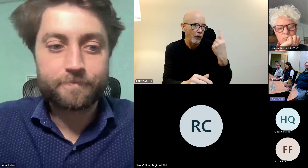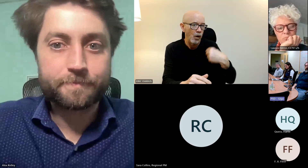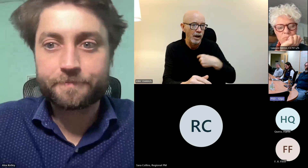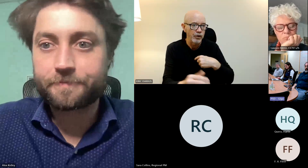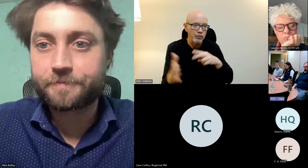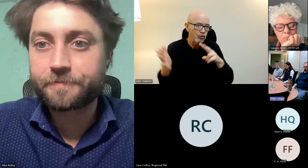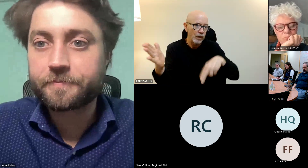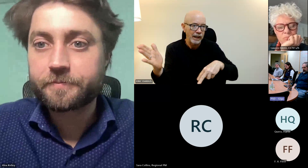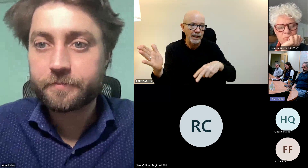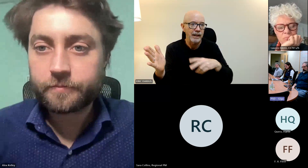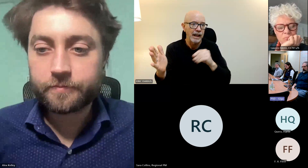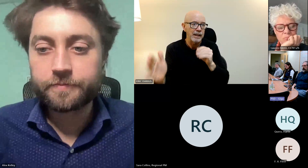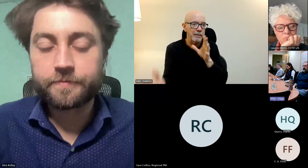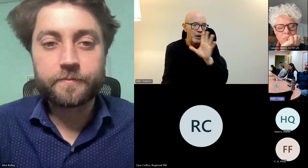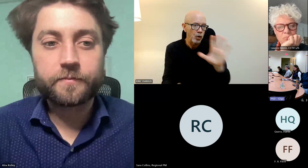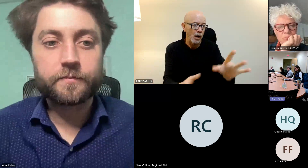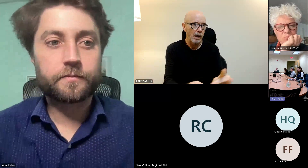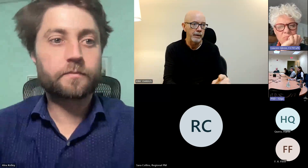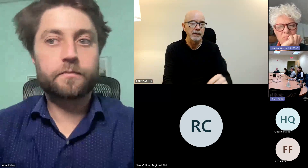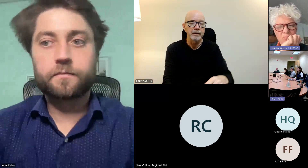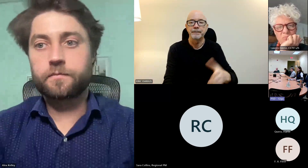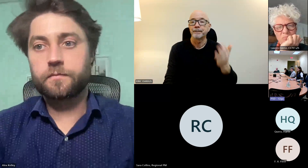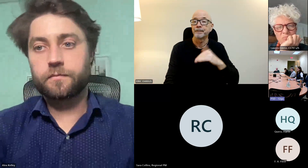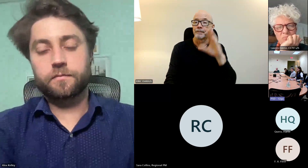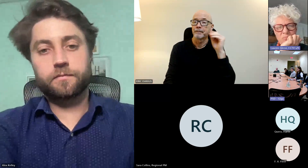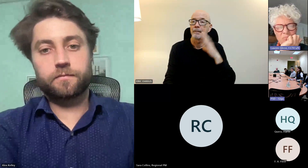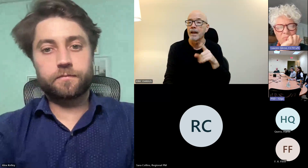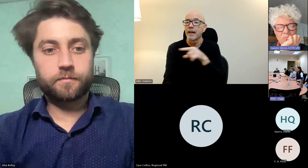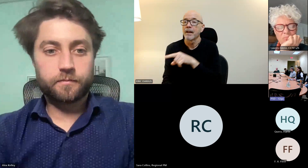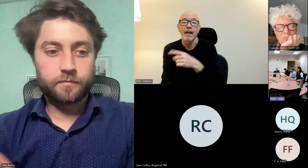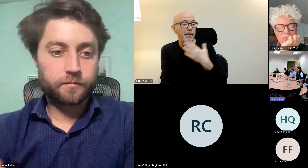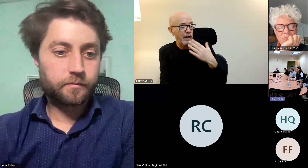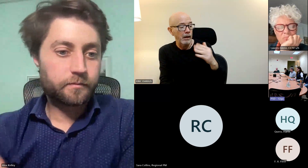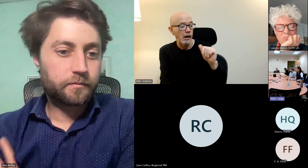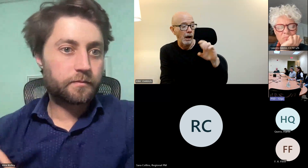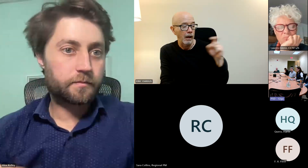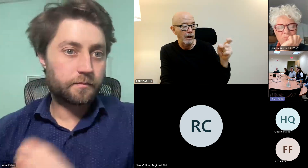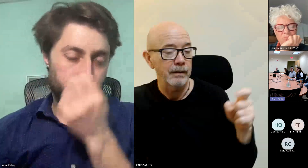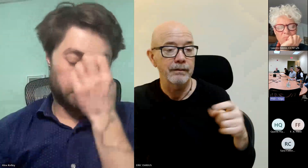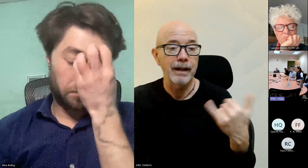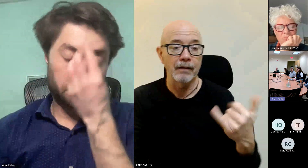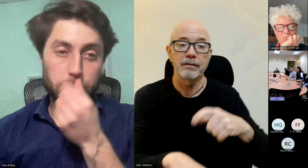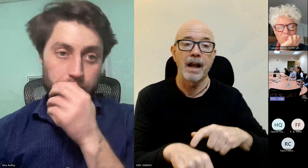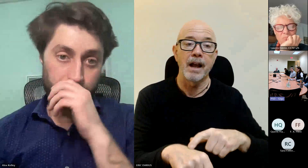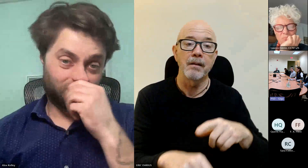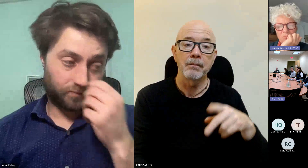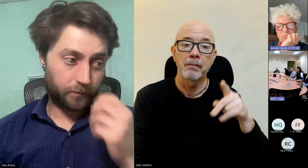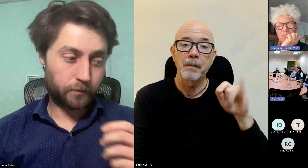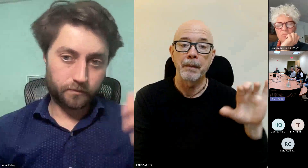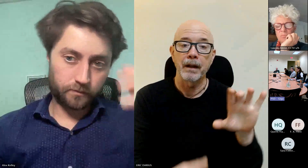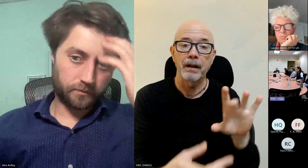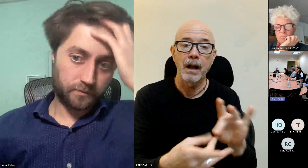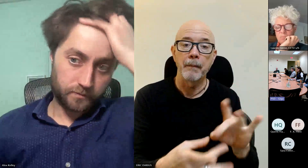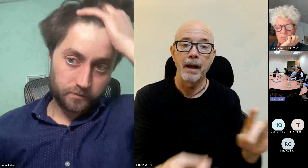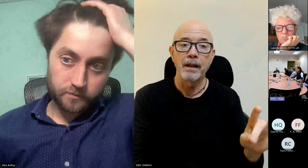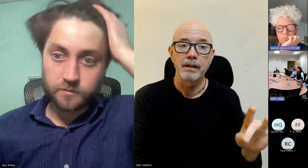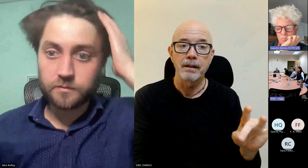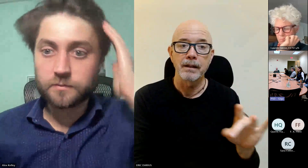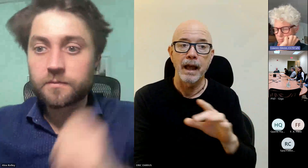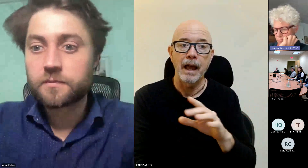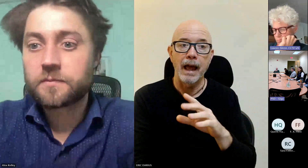you, Alex. So as Alex said, we'll move into the public comment portion. We're all adults. Let's make sure we keep our